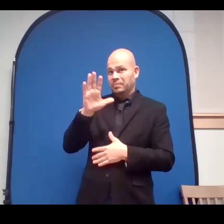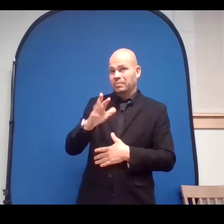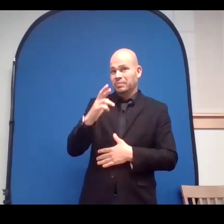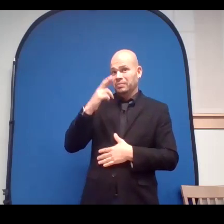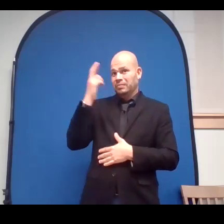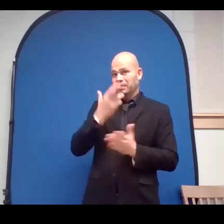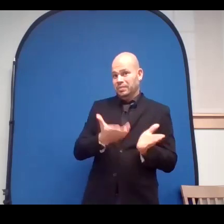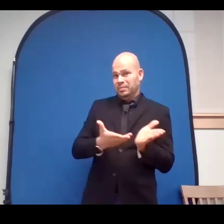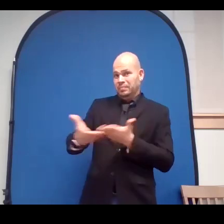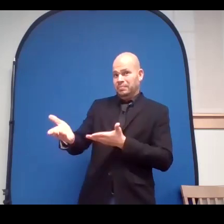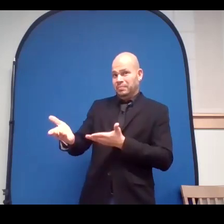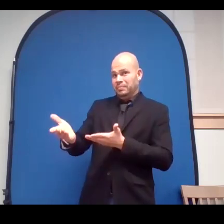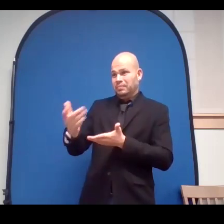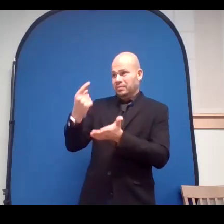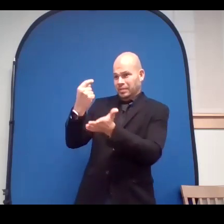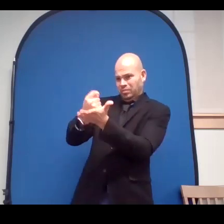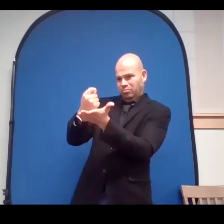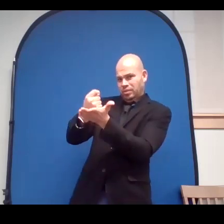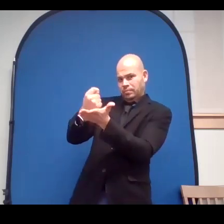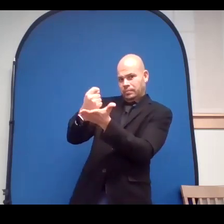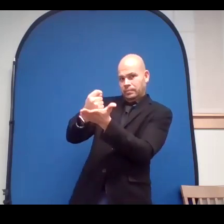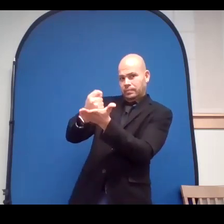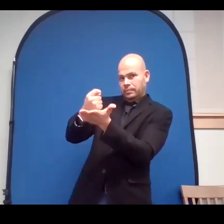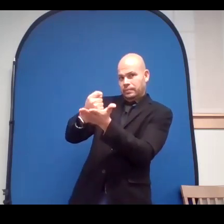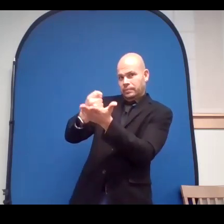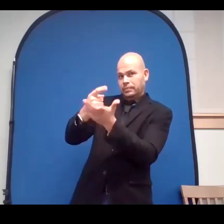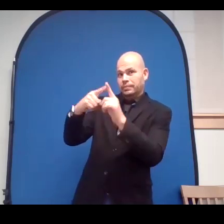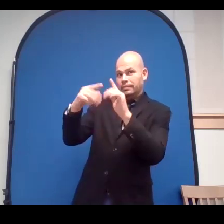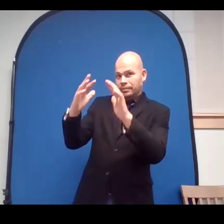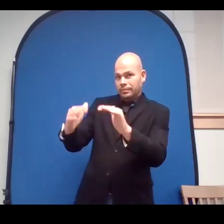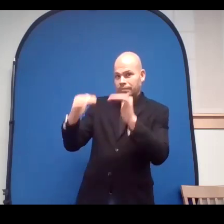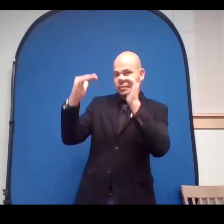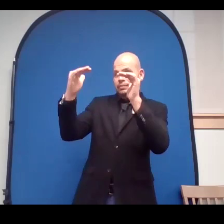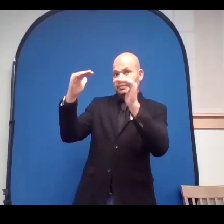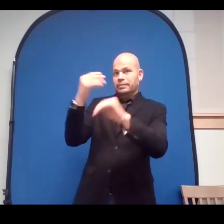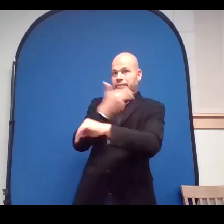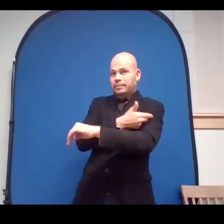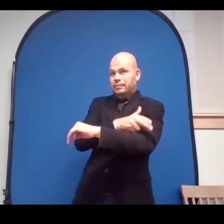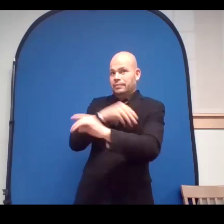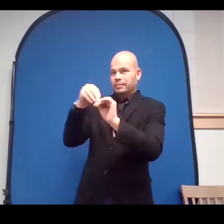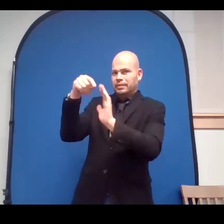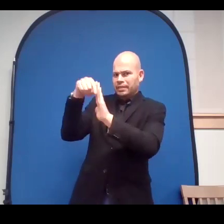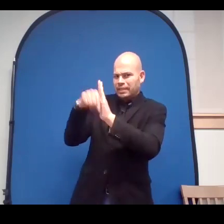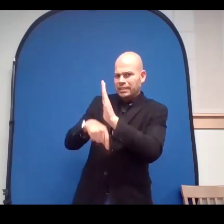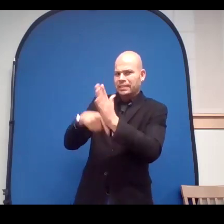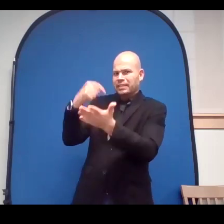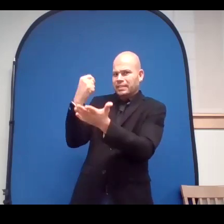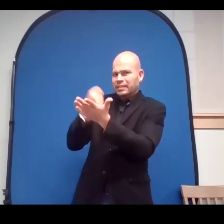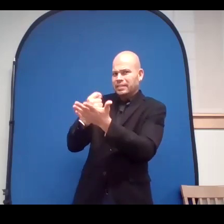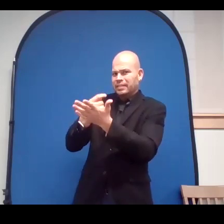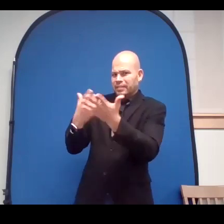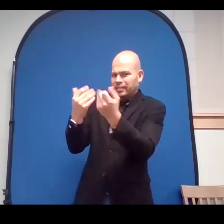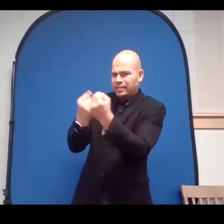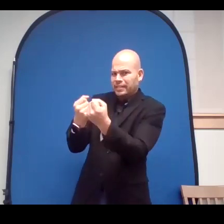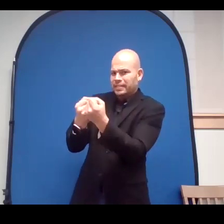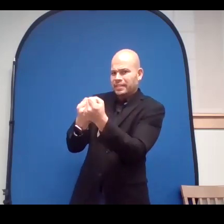was subsequently transported to a higher level care where he was treated, as far as I would understand, at a hospital that he was treated